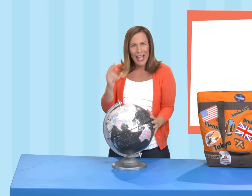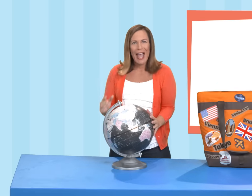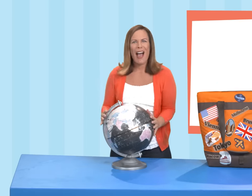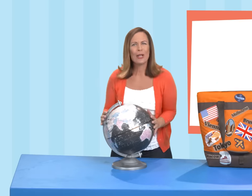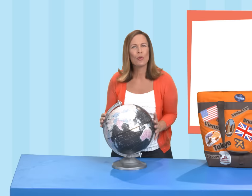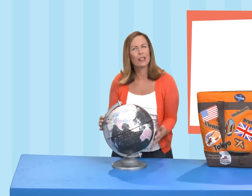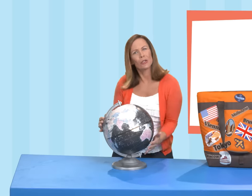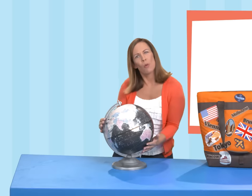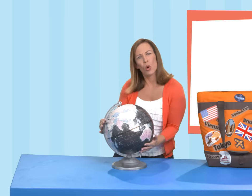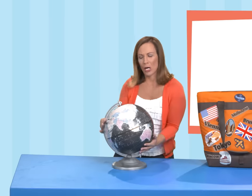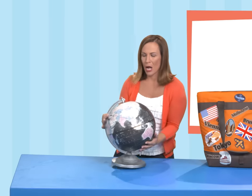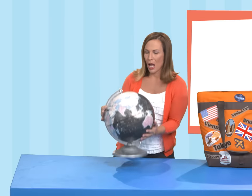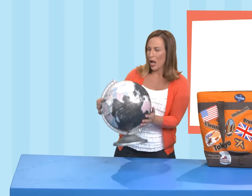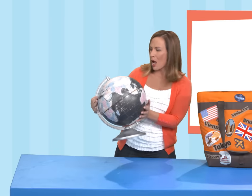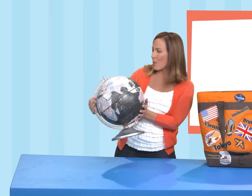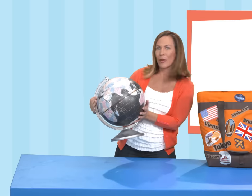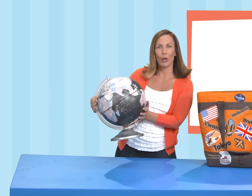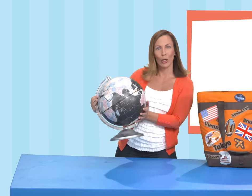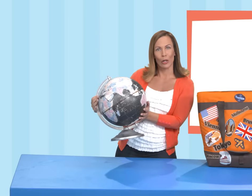how can we learn more about our Earth?